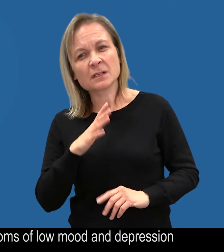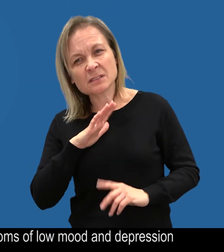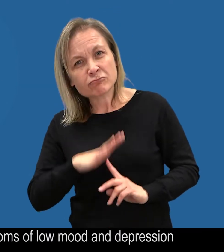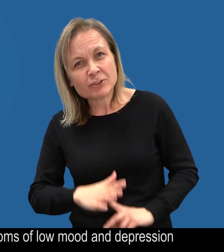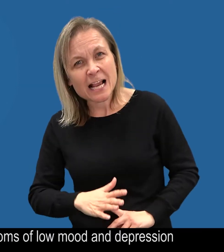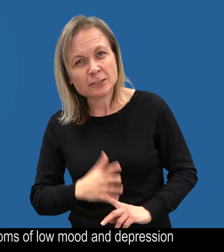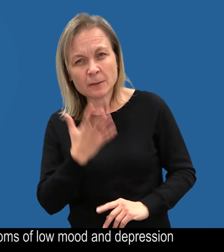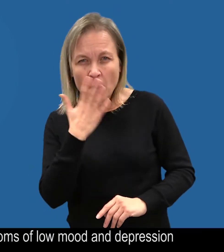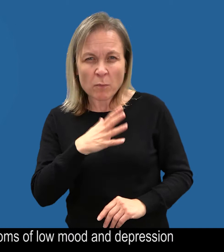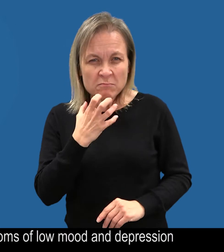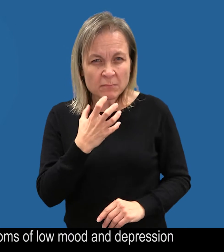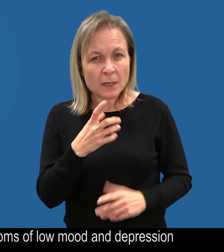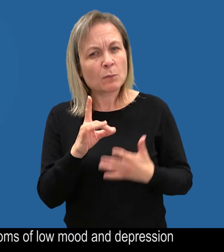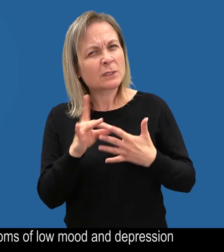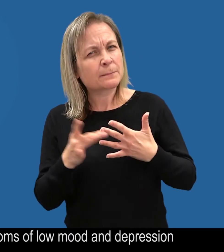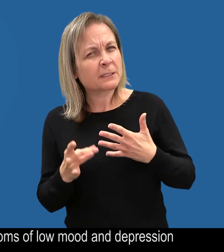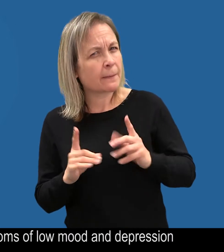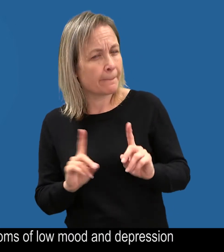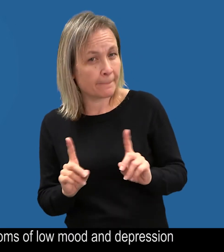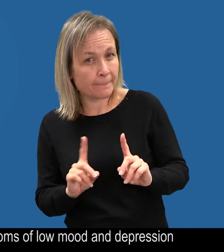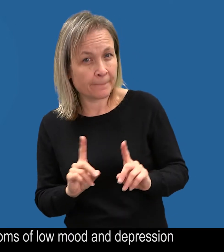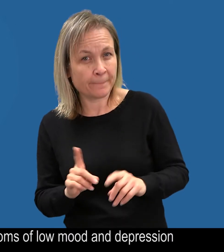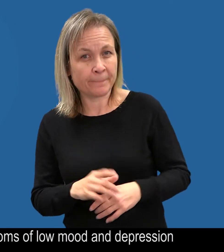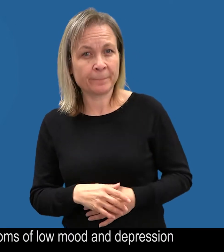Symptoms of low mood and depression.